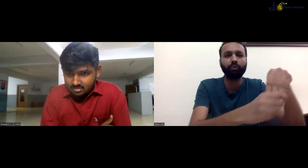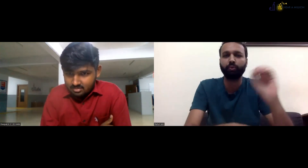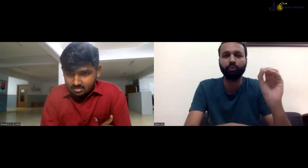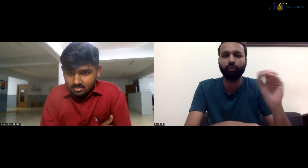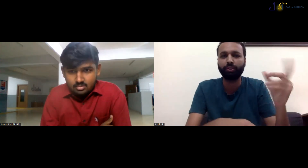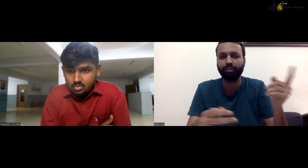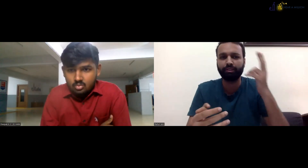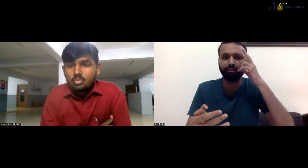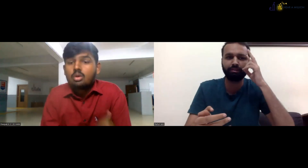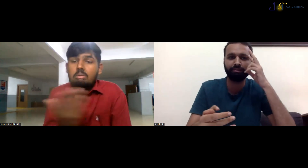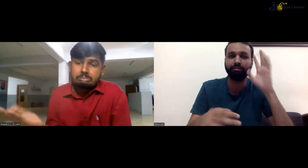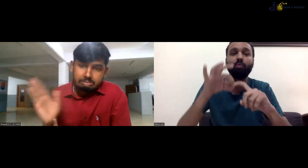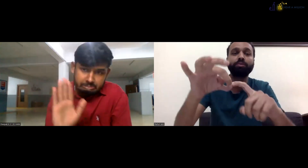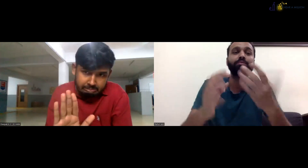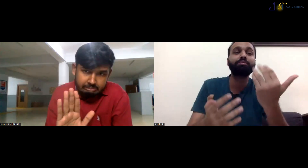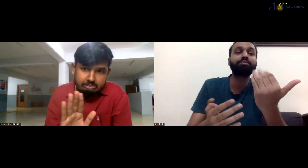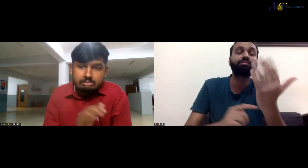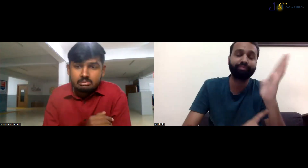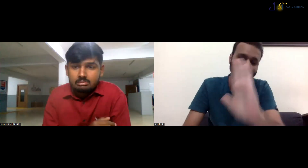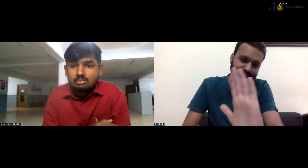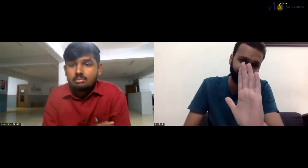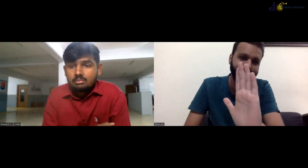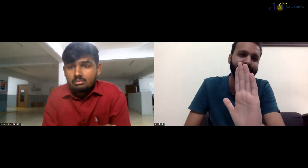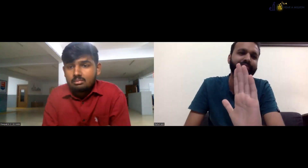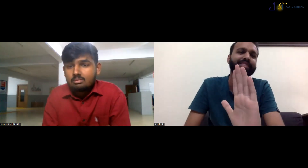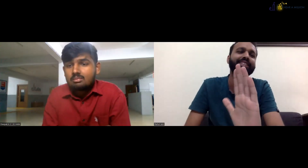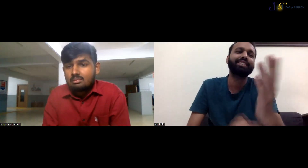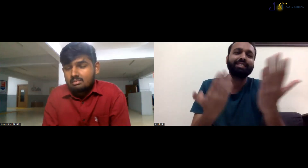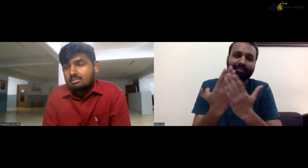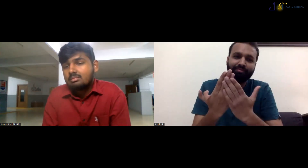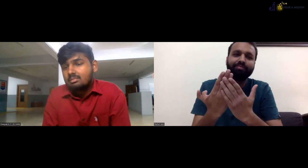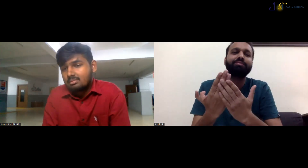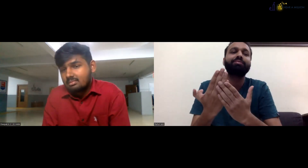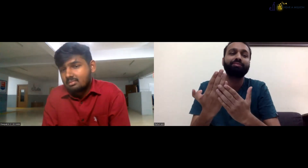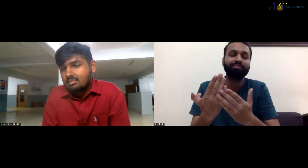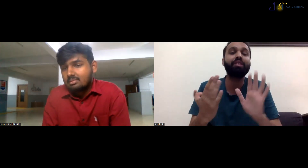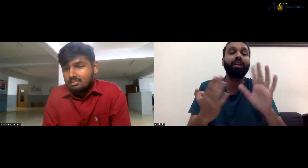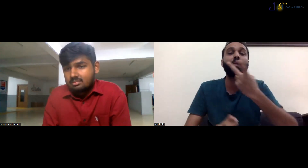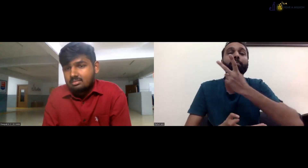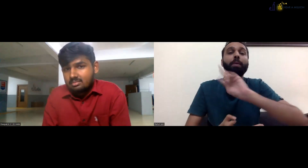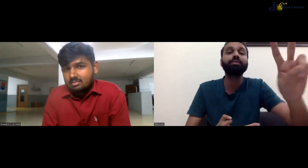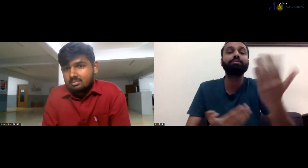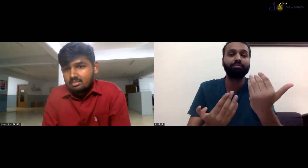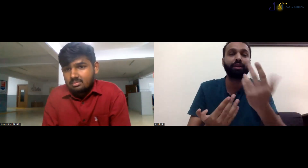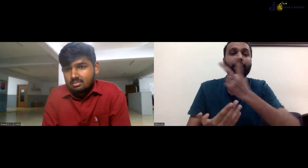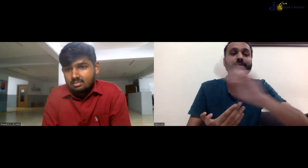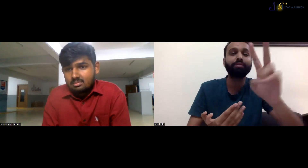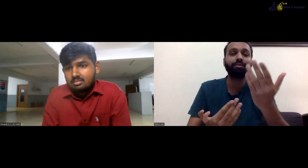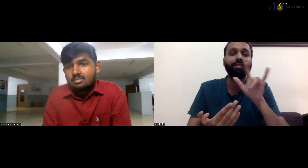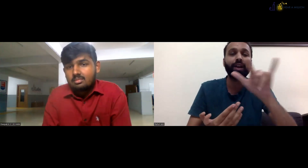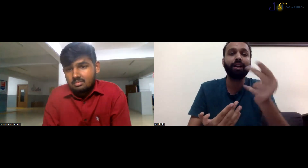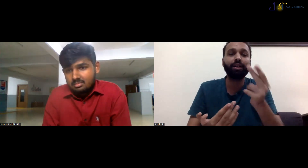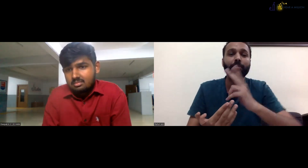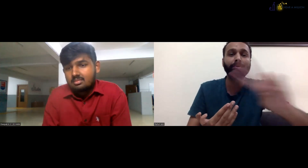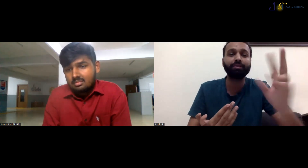France, there are no people, they, make you wait, they would ask questions,